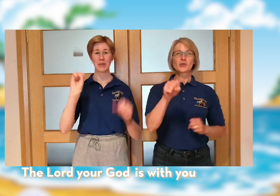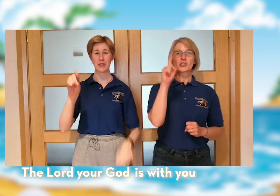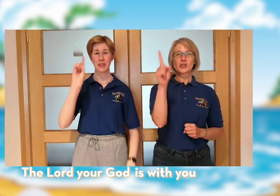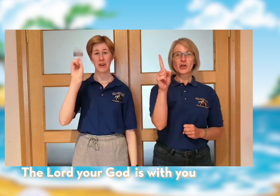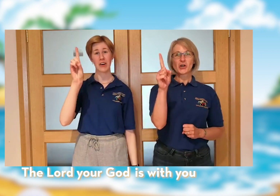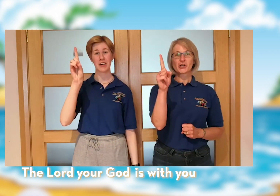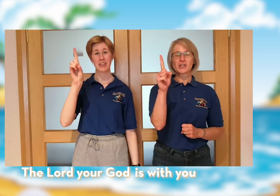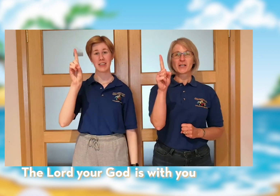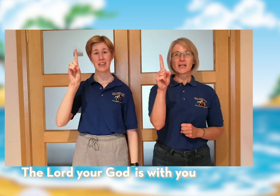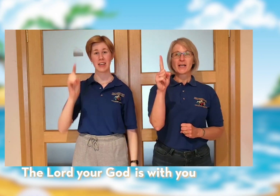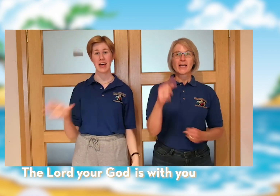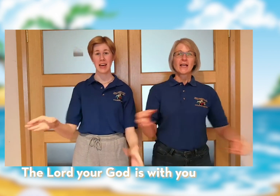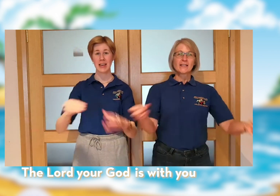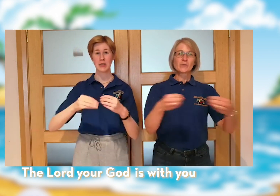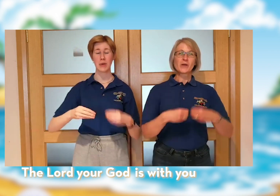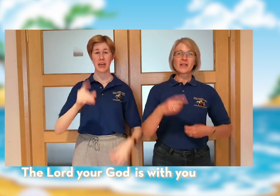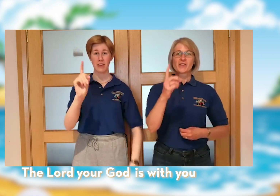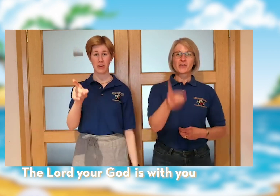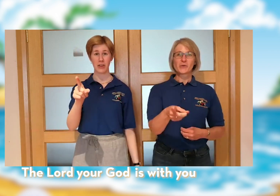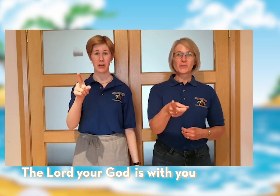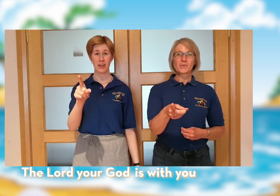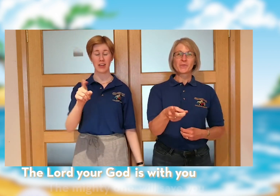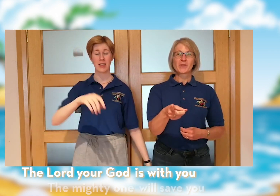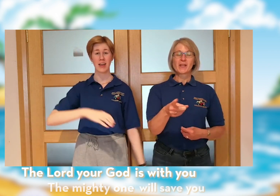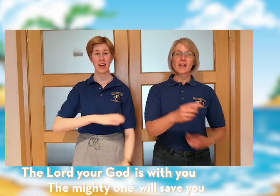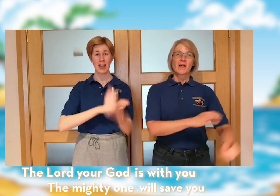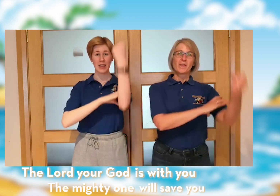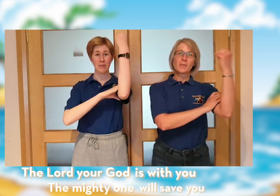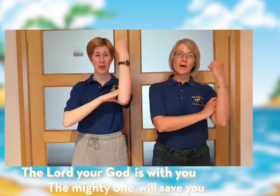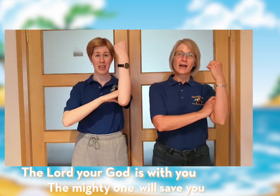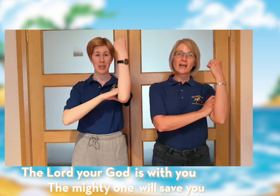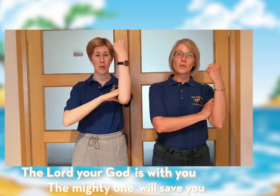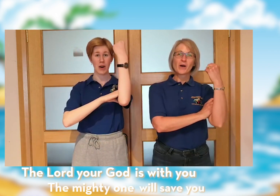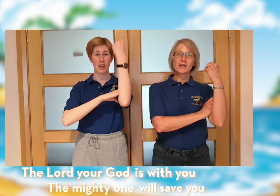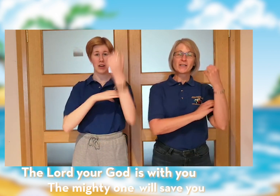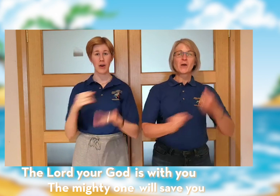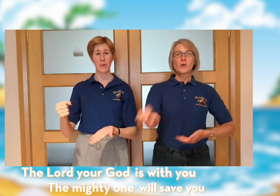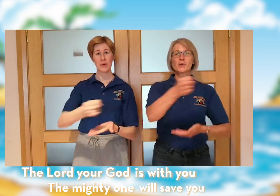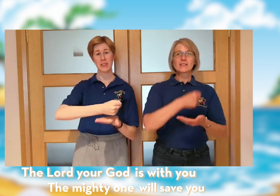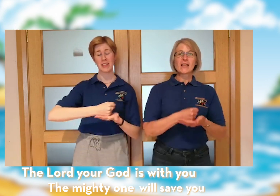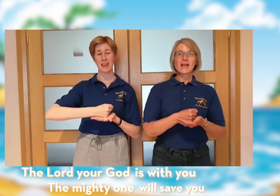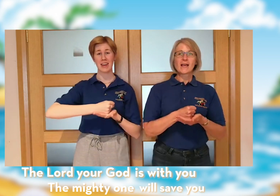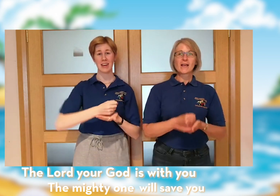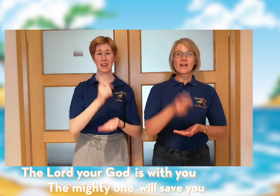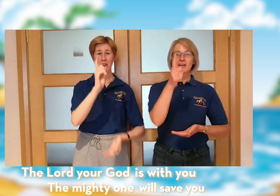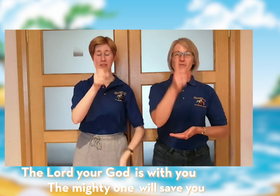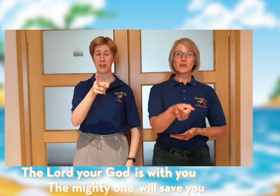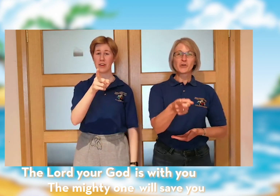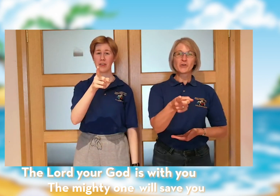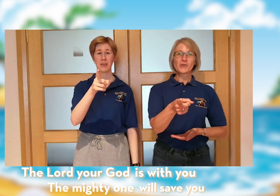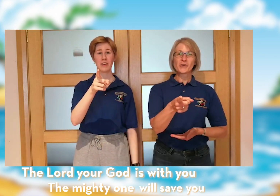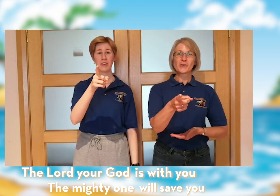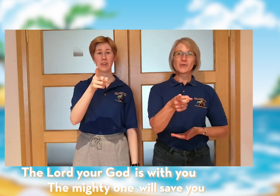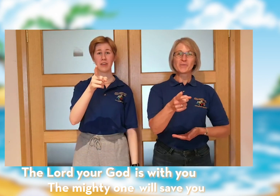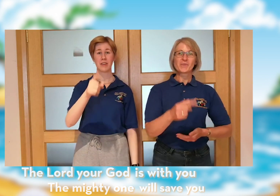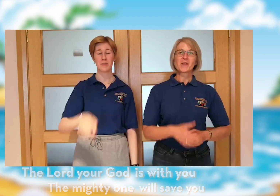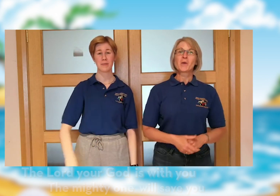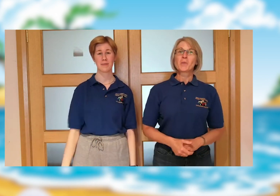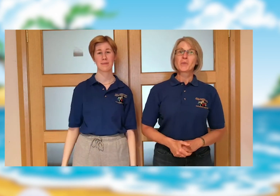The Lord your God is with you, the mighty one will save